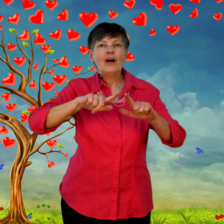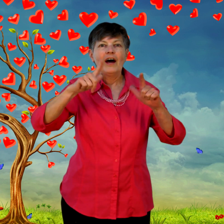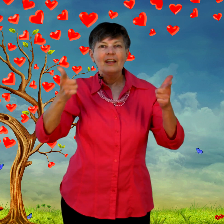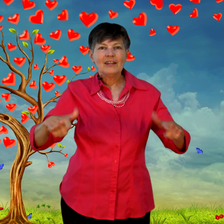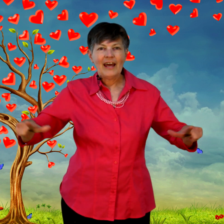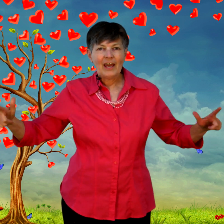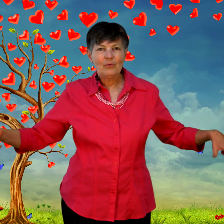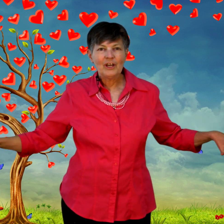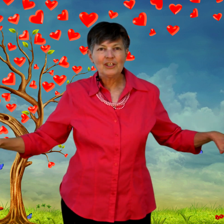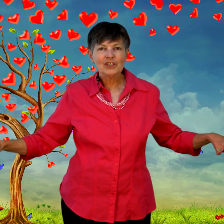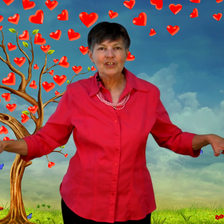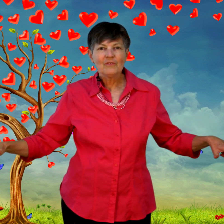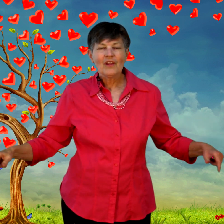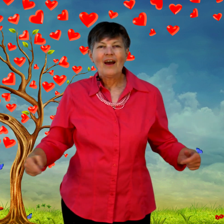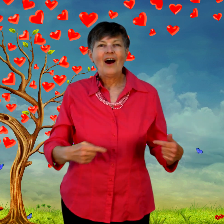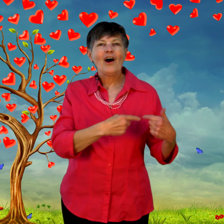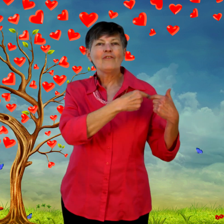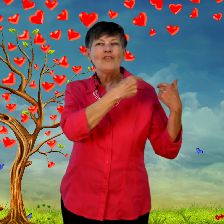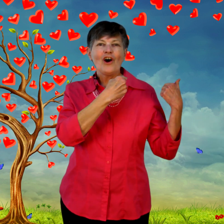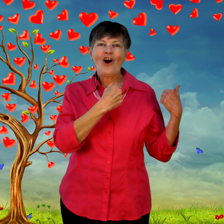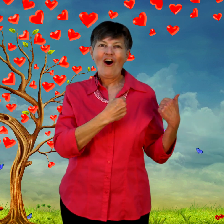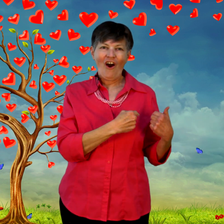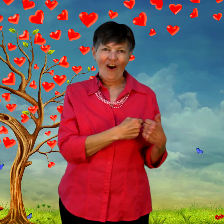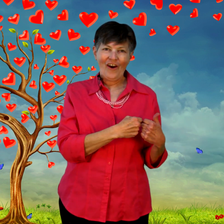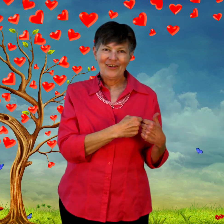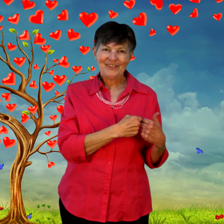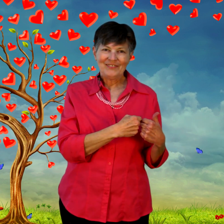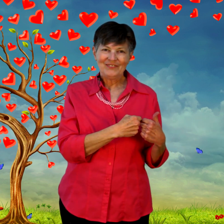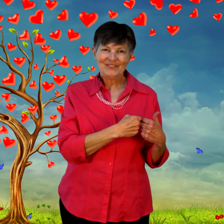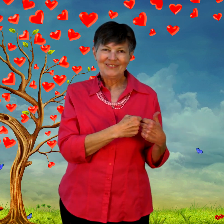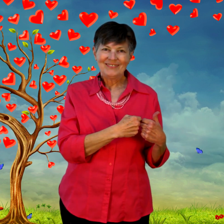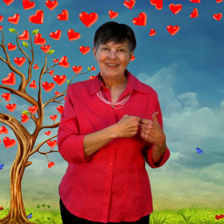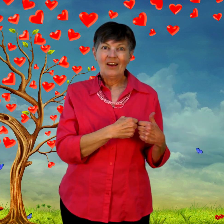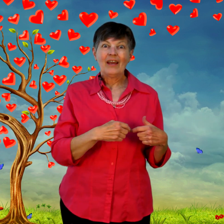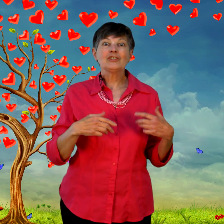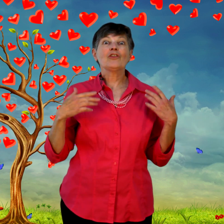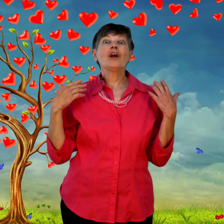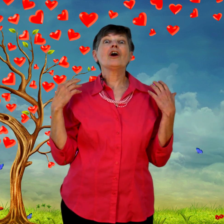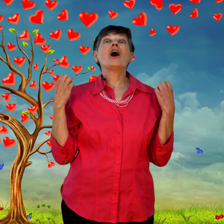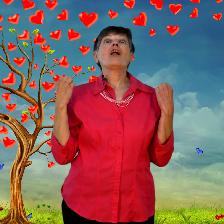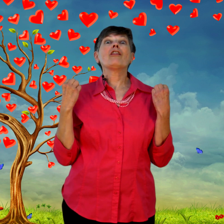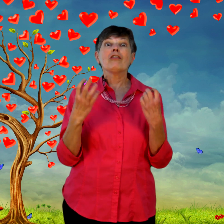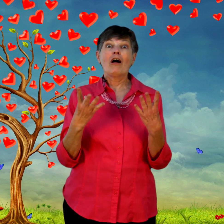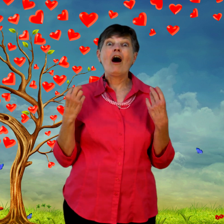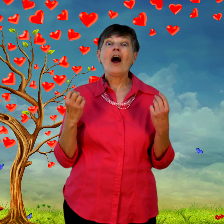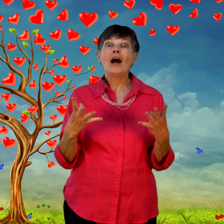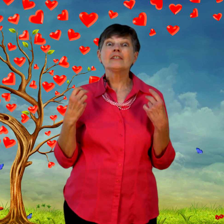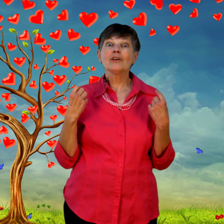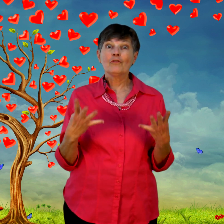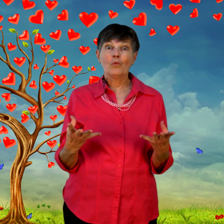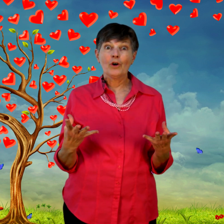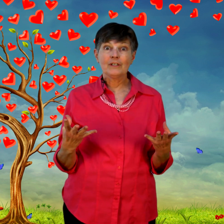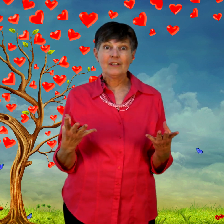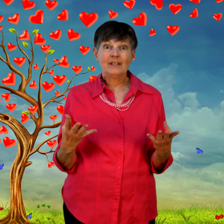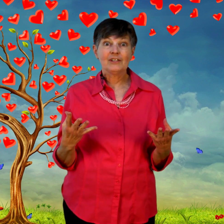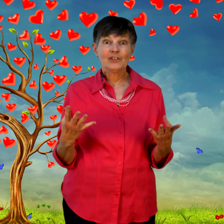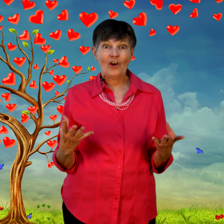the language of the heart. Okay, so there are lots of words in this